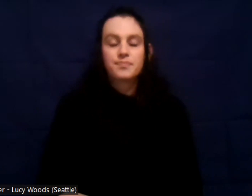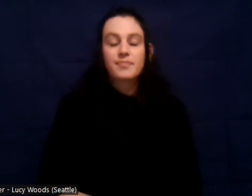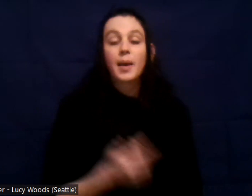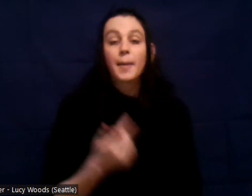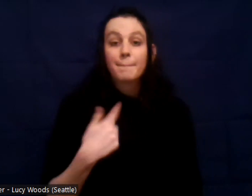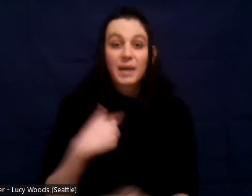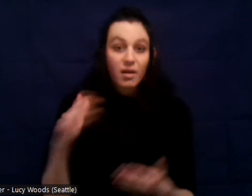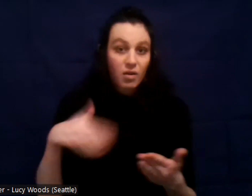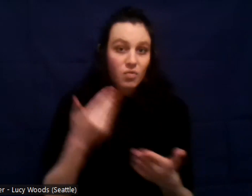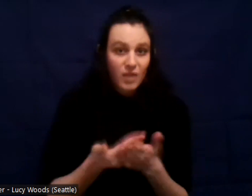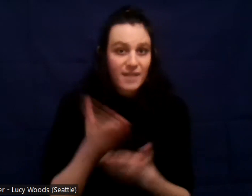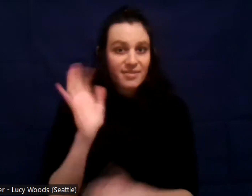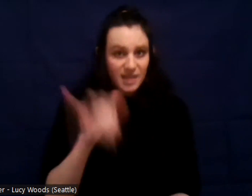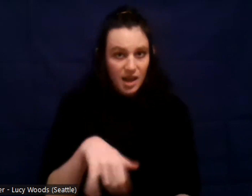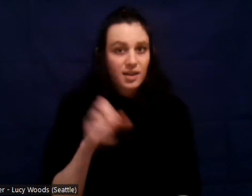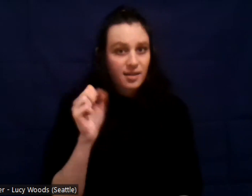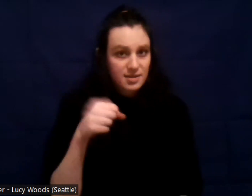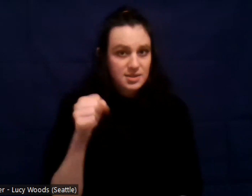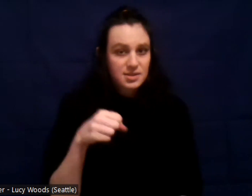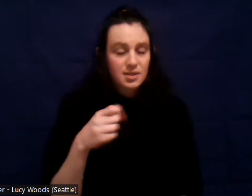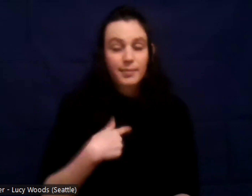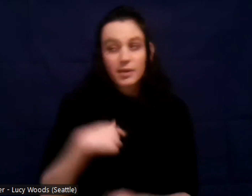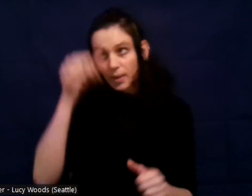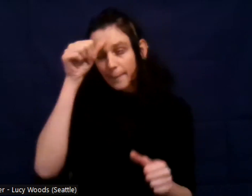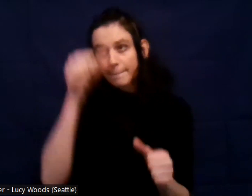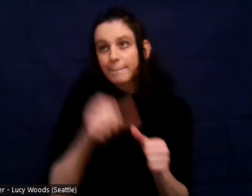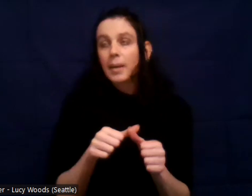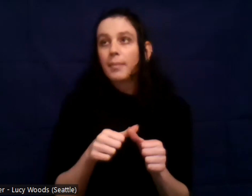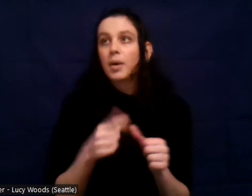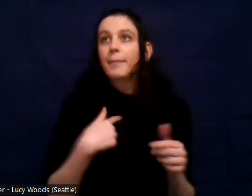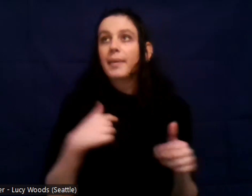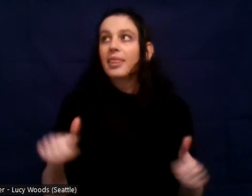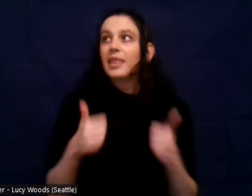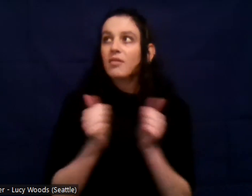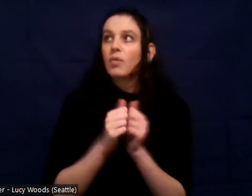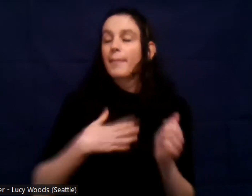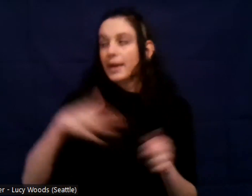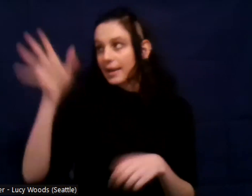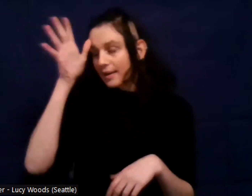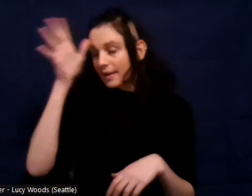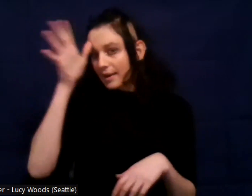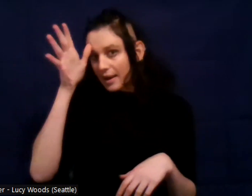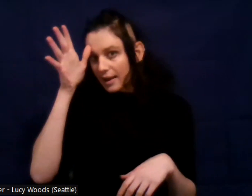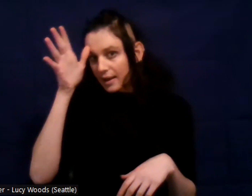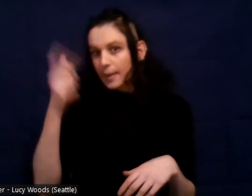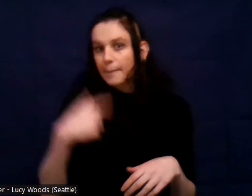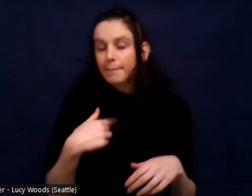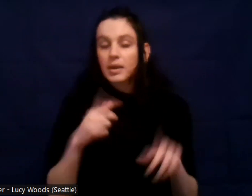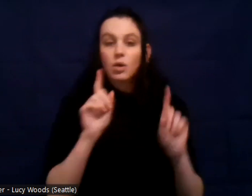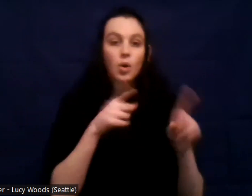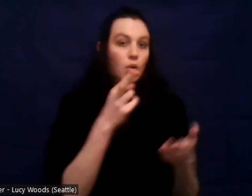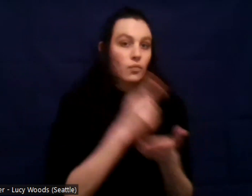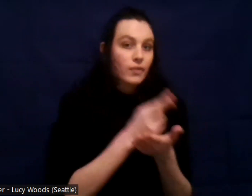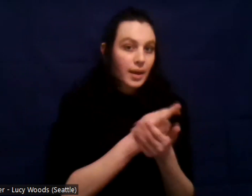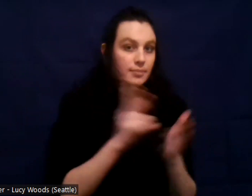point. I specifically remember I was living at my dad's house. I had already been to treatment twice.